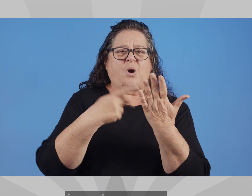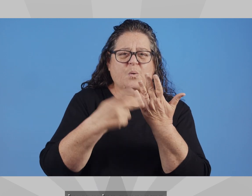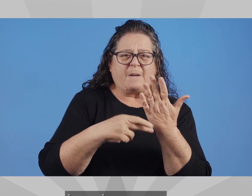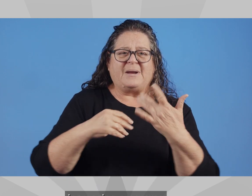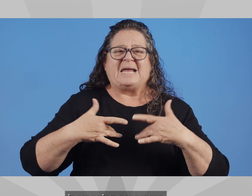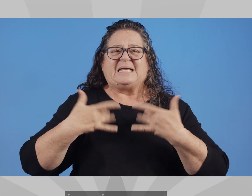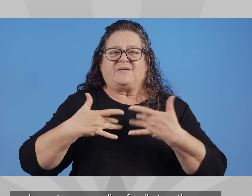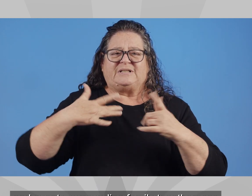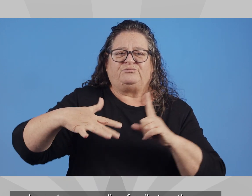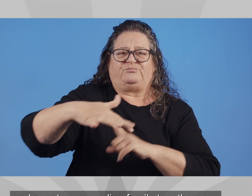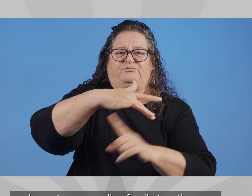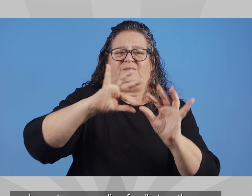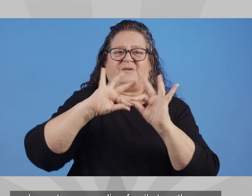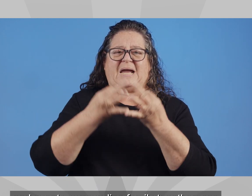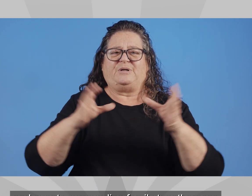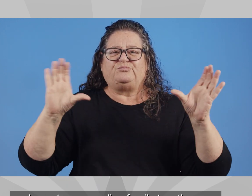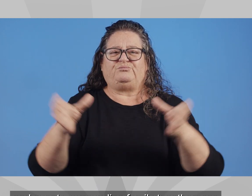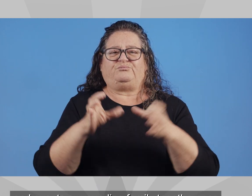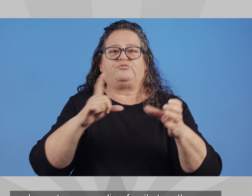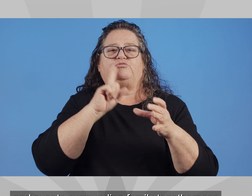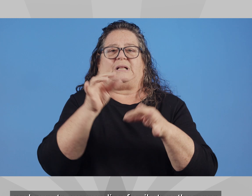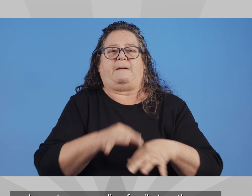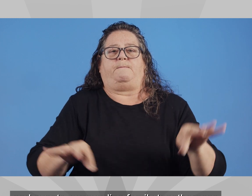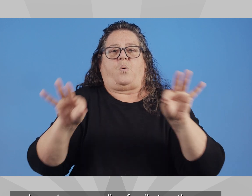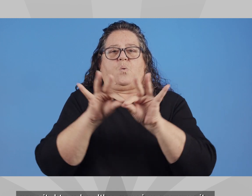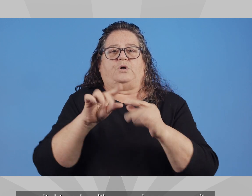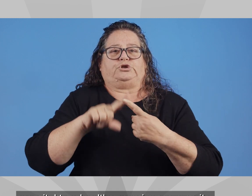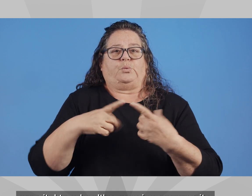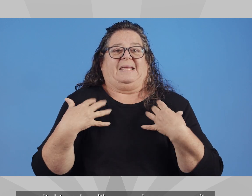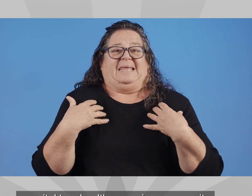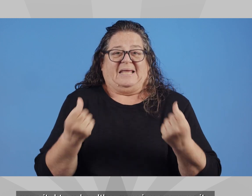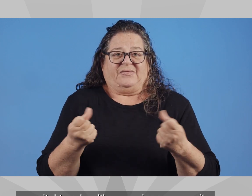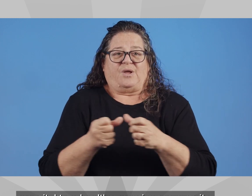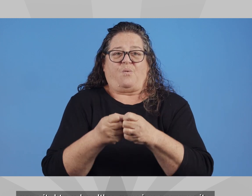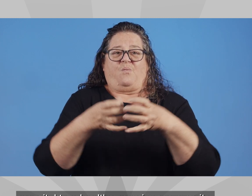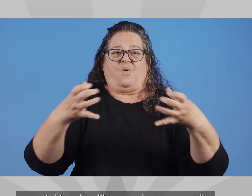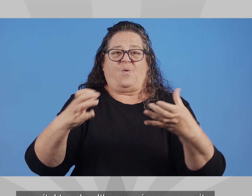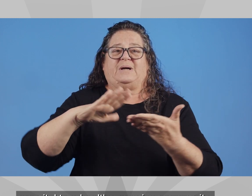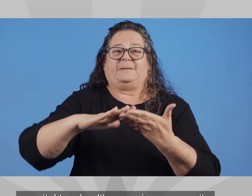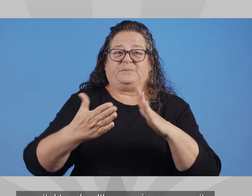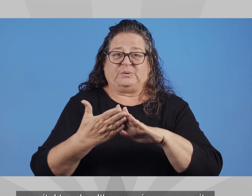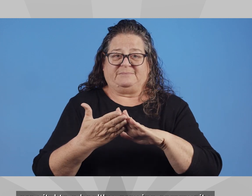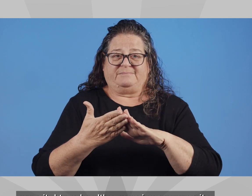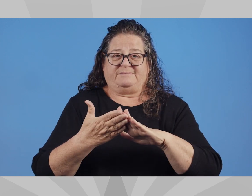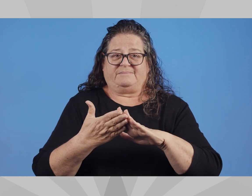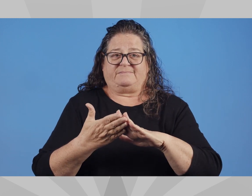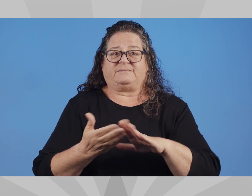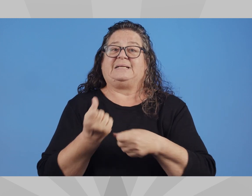increasing programs, and events surrounding family togetherness are vital to a healthy, growing